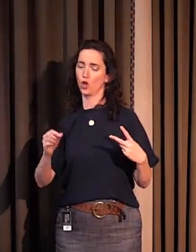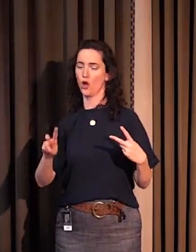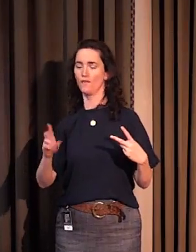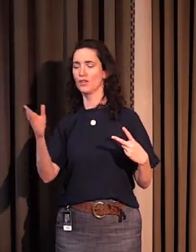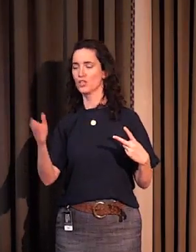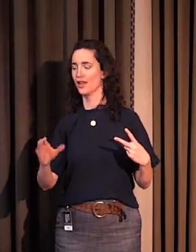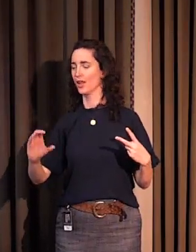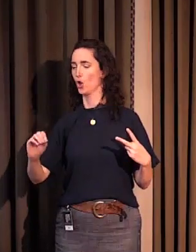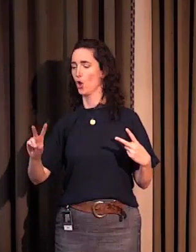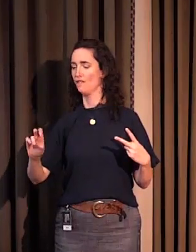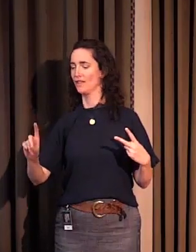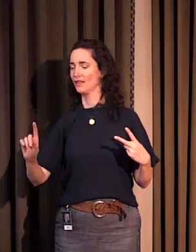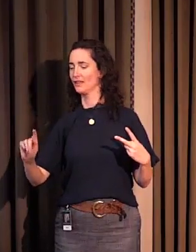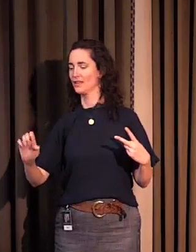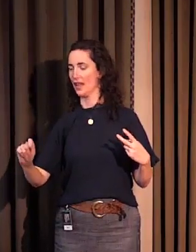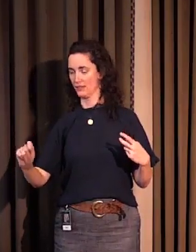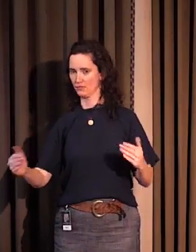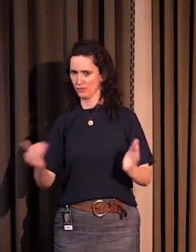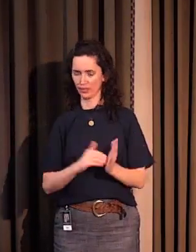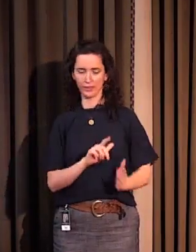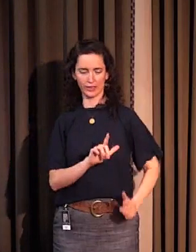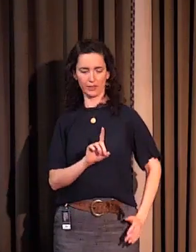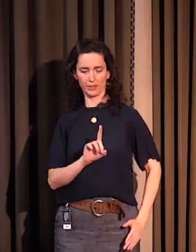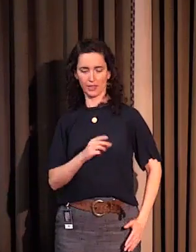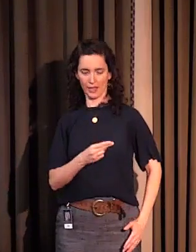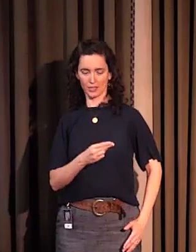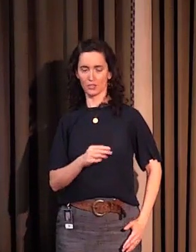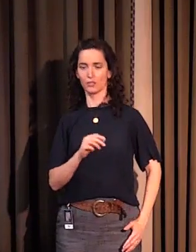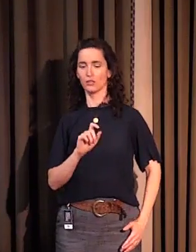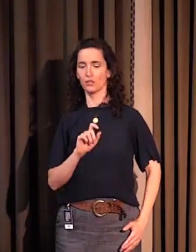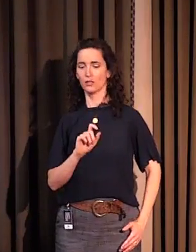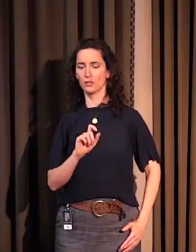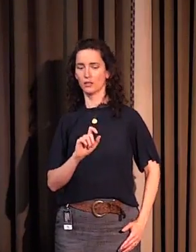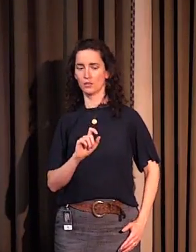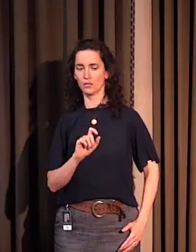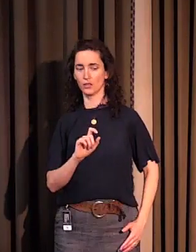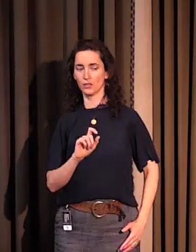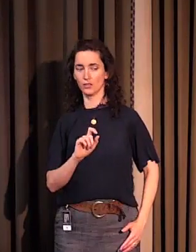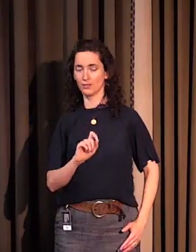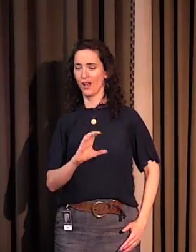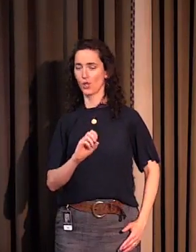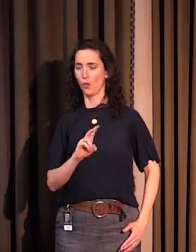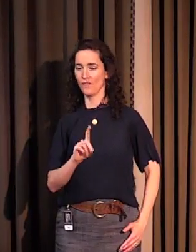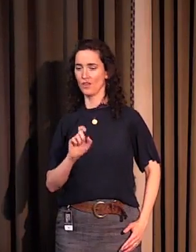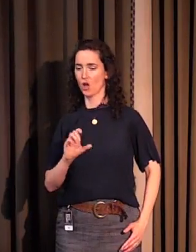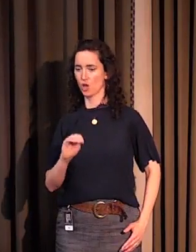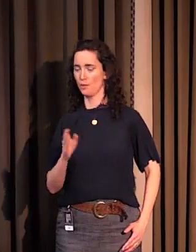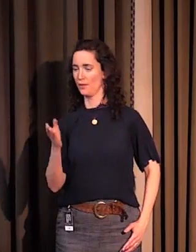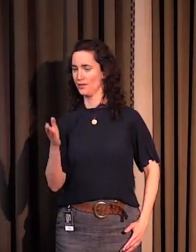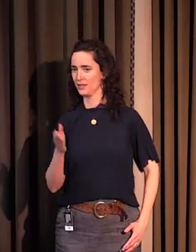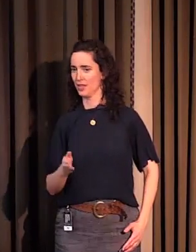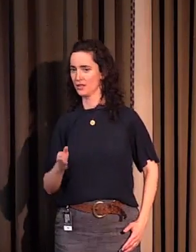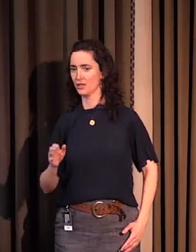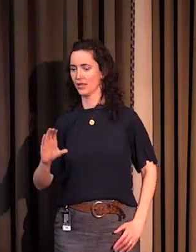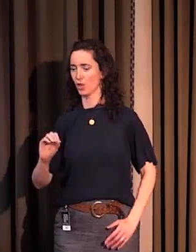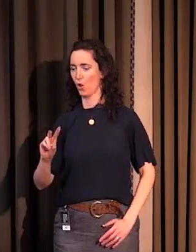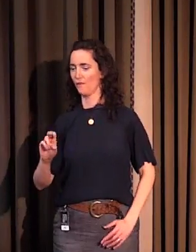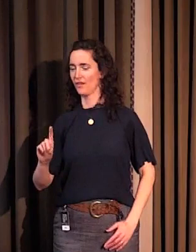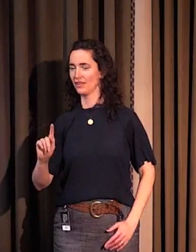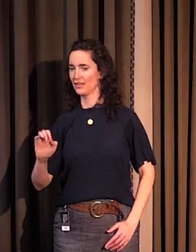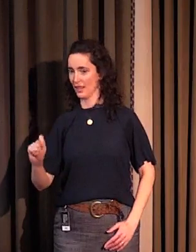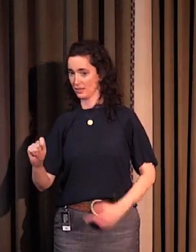ldh.la.gov/COVID test. There's about 400 sites across the state right now that people can get tested right now today, primarily with the